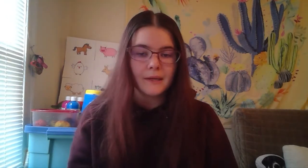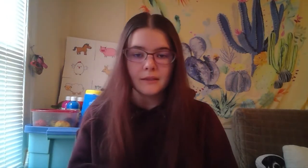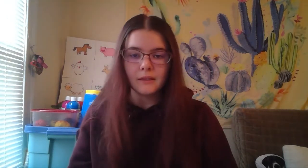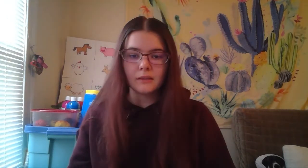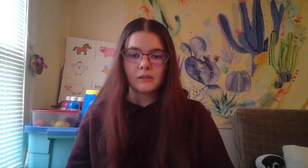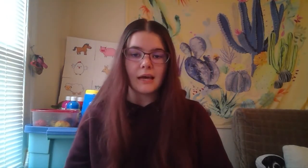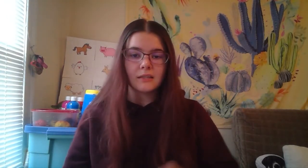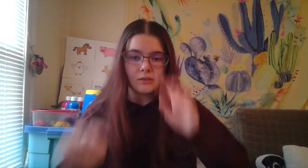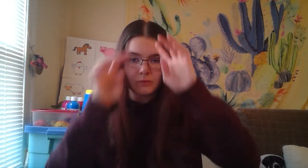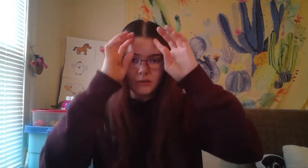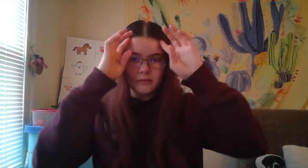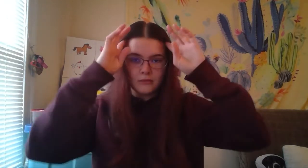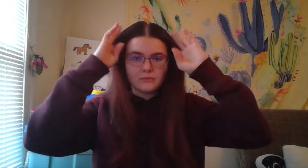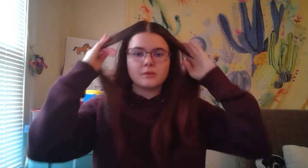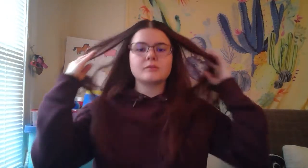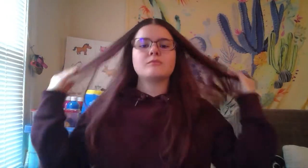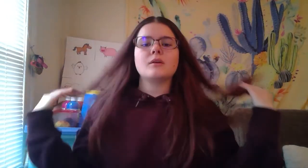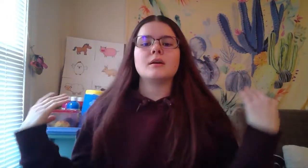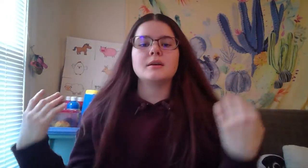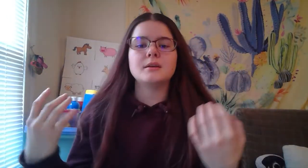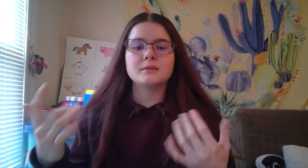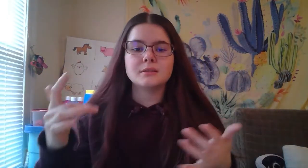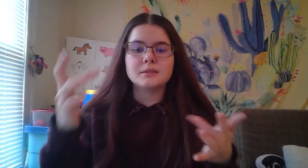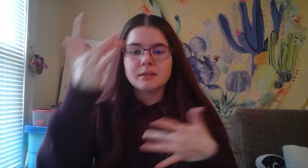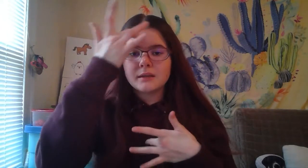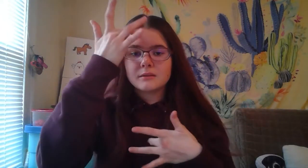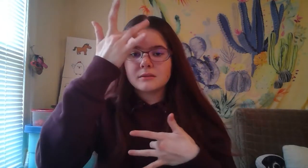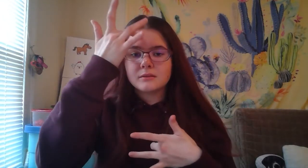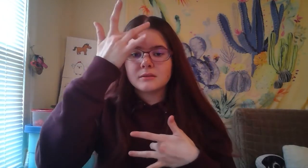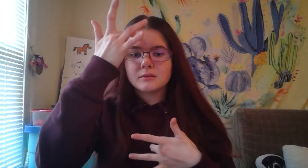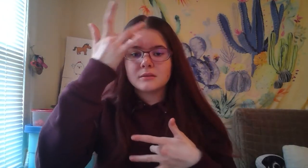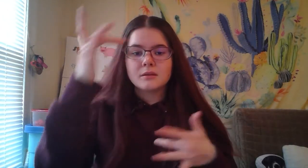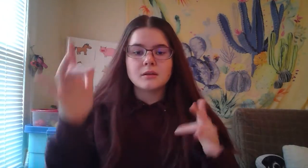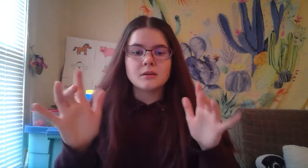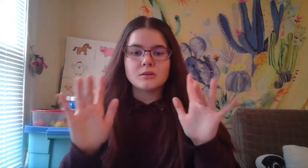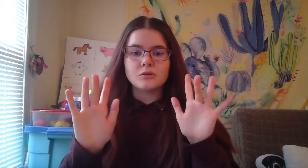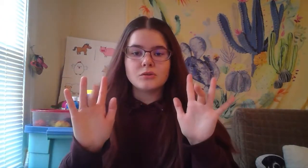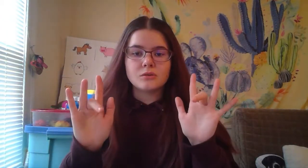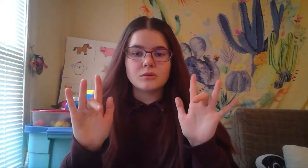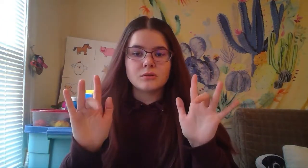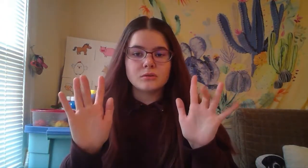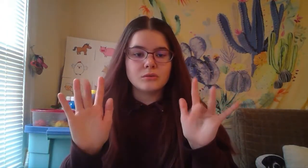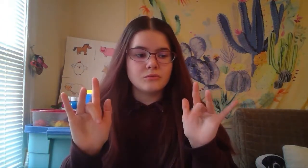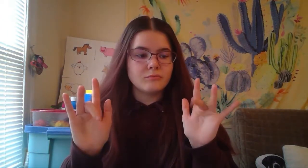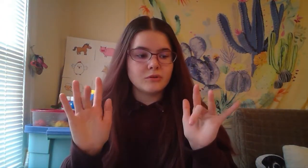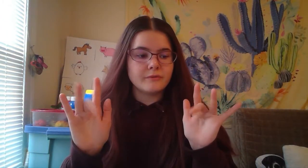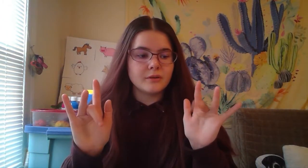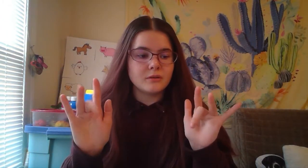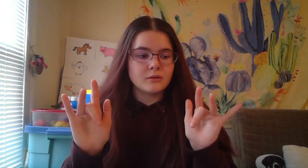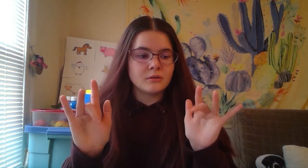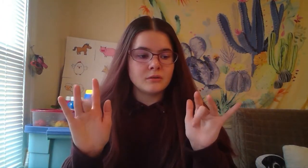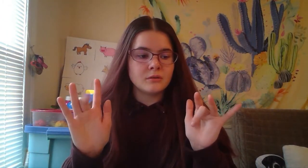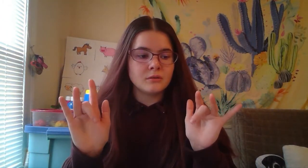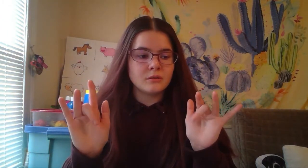And then the last one is sick. Your two middle fingers.